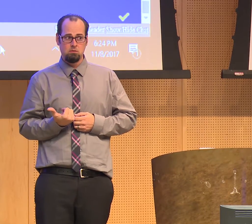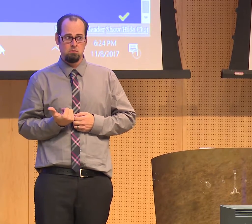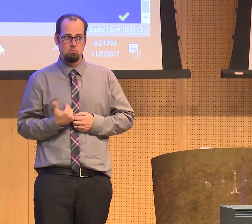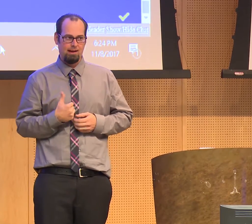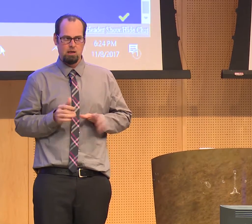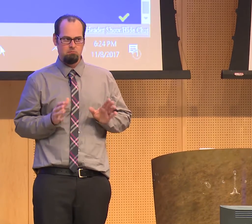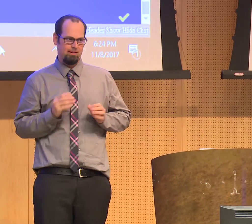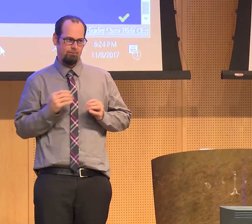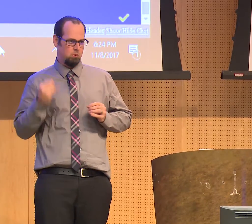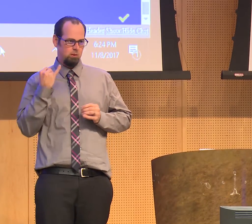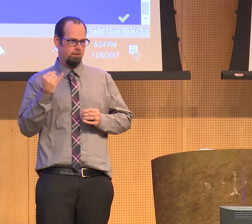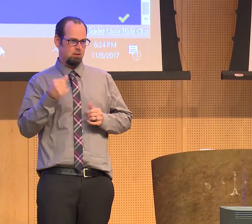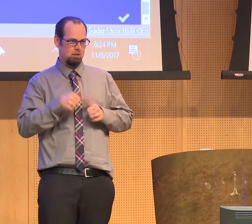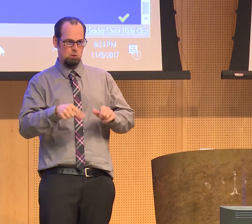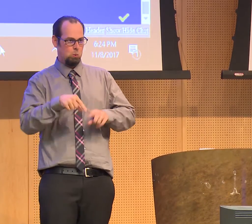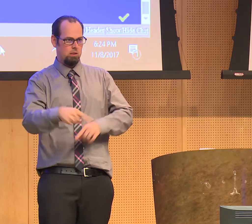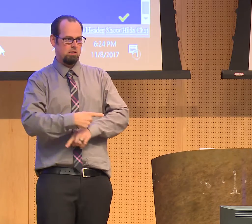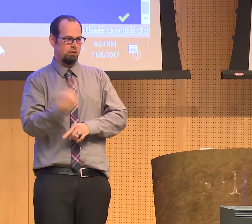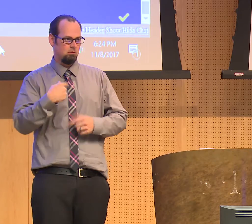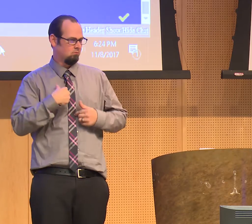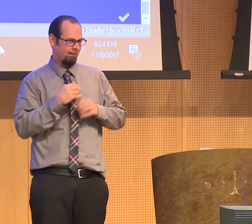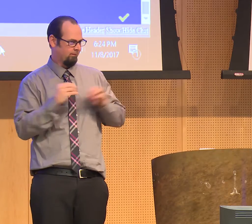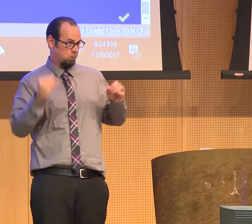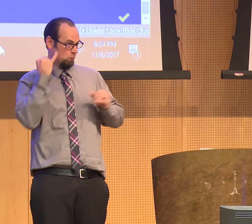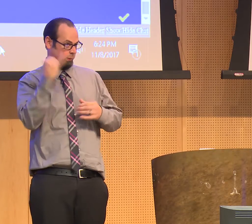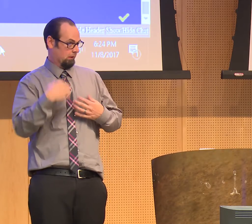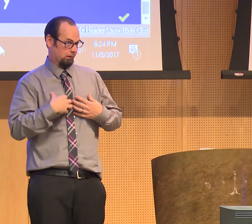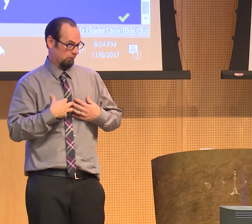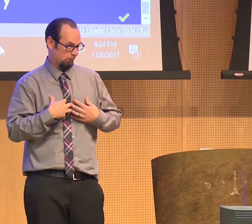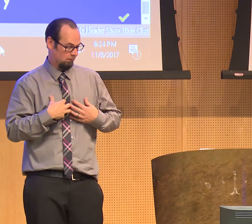My mom had no idea of the location here.